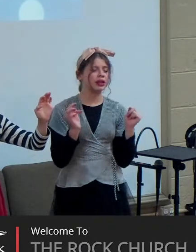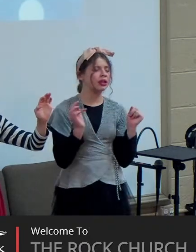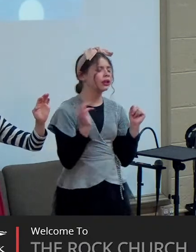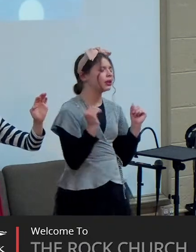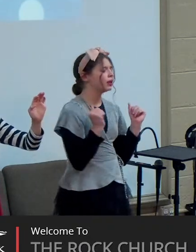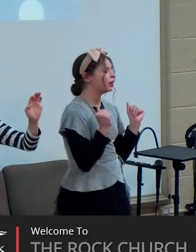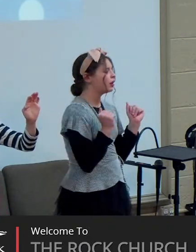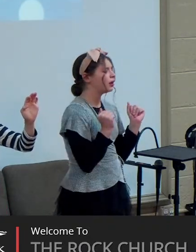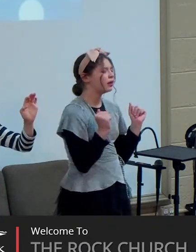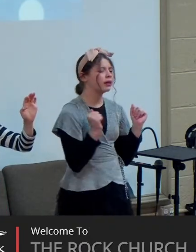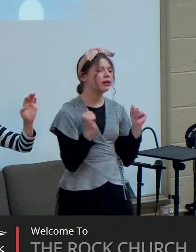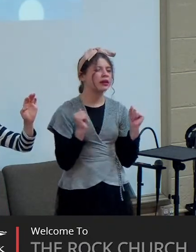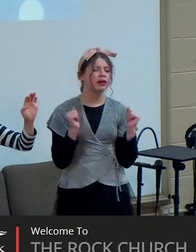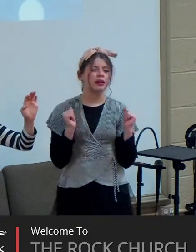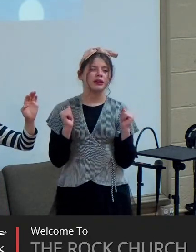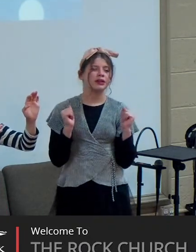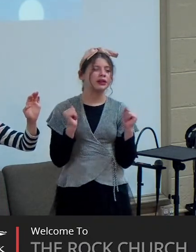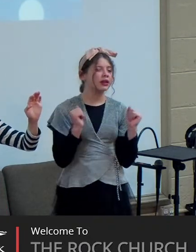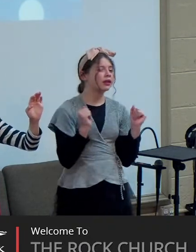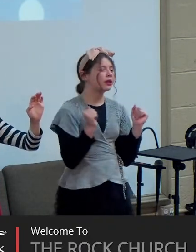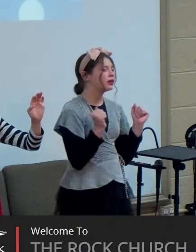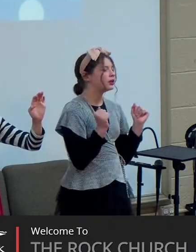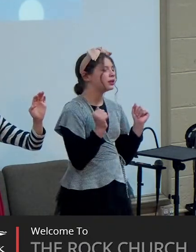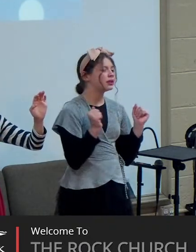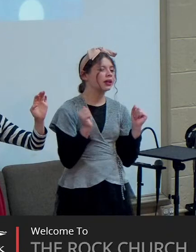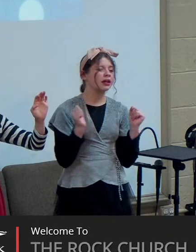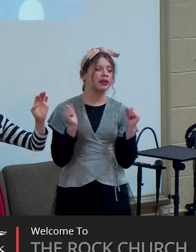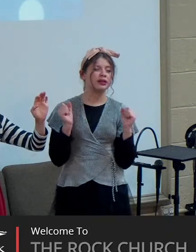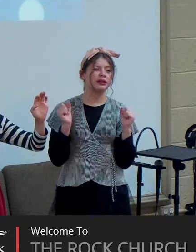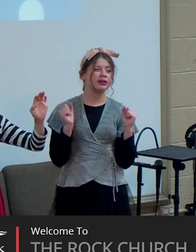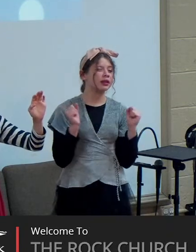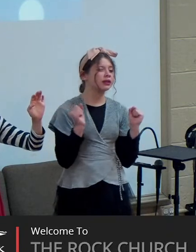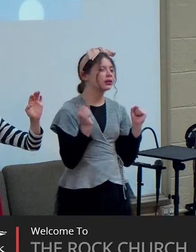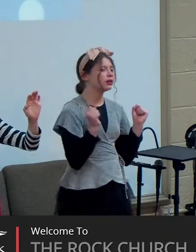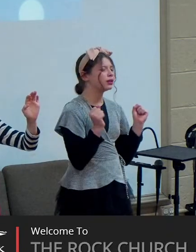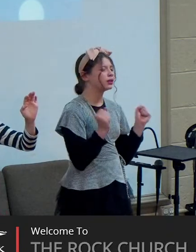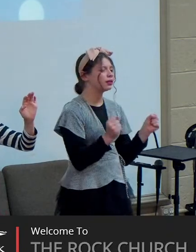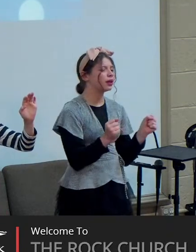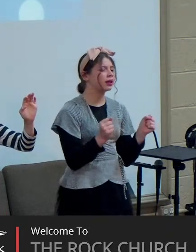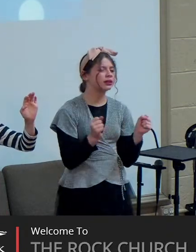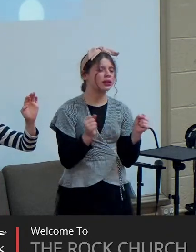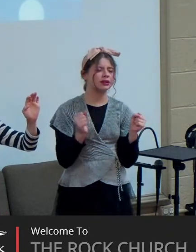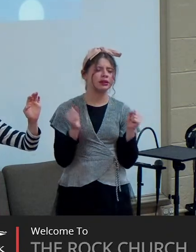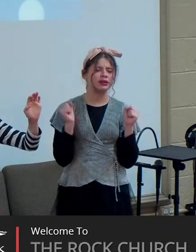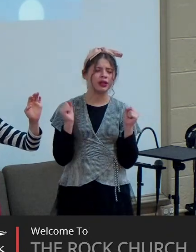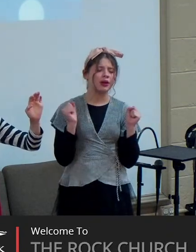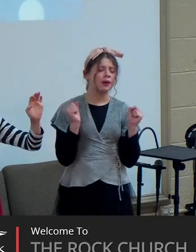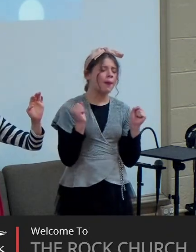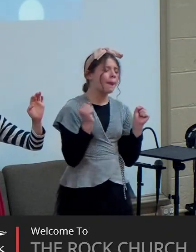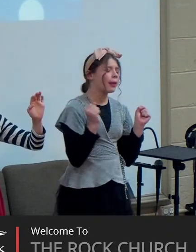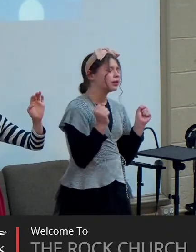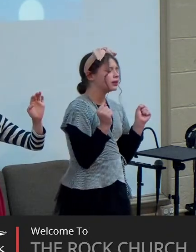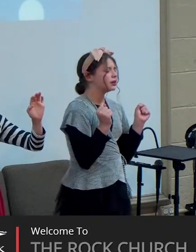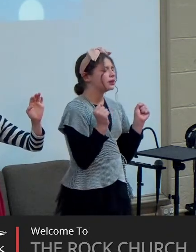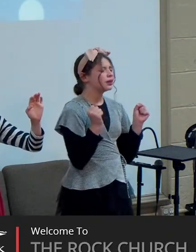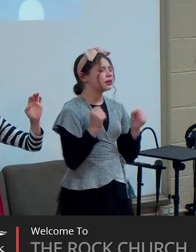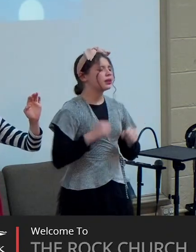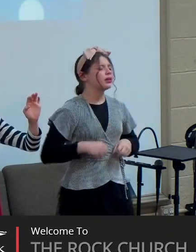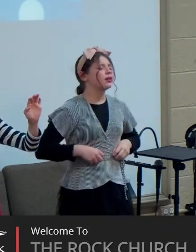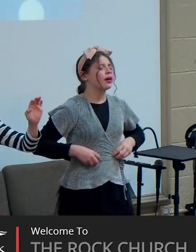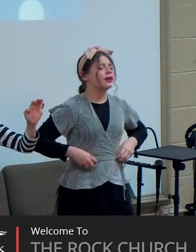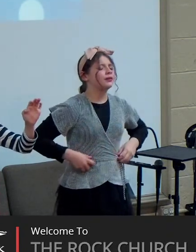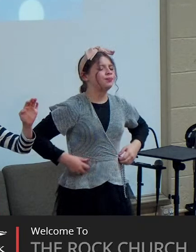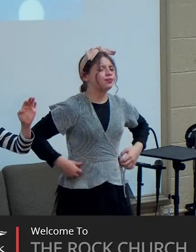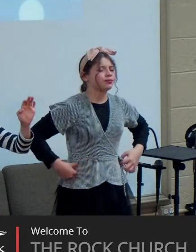Jesus. There's many. Lord, we come before you. Touch Sister Sue tonight. Touch families, Lord God, that are hurting. Those